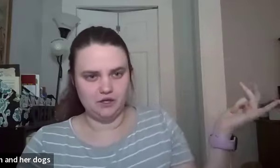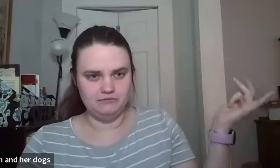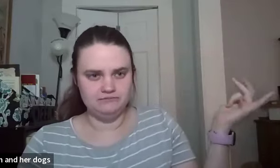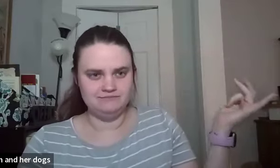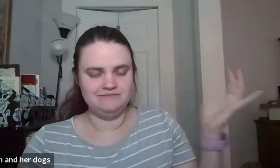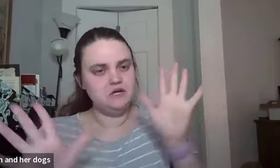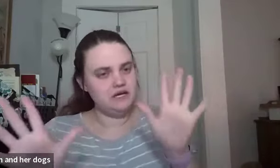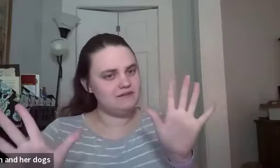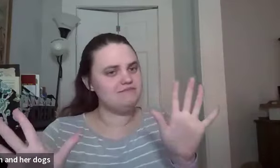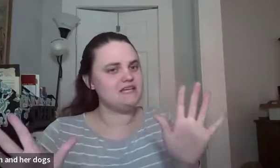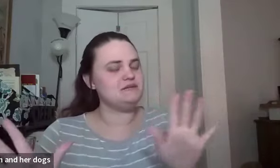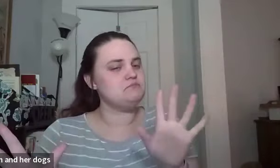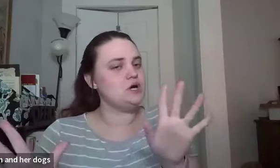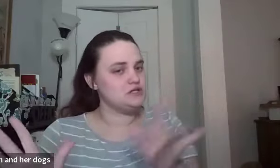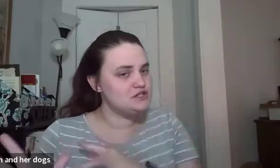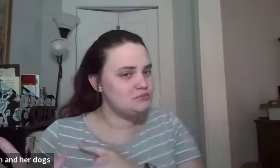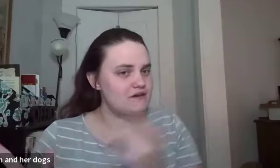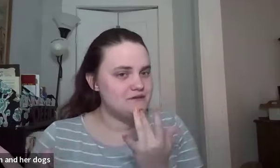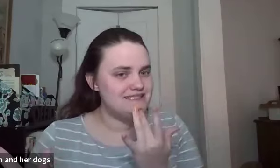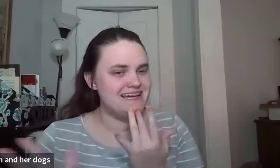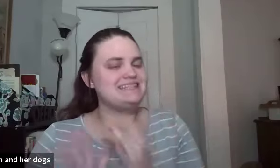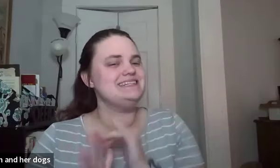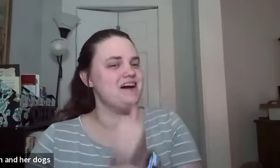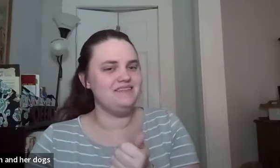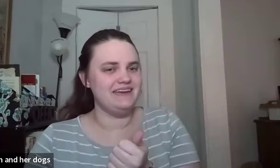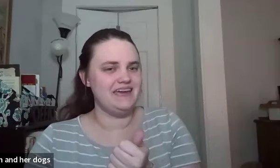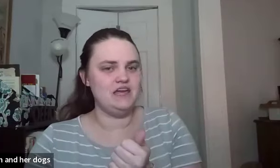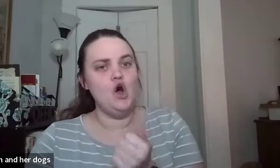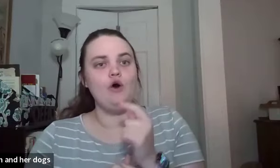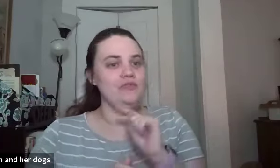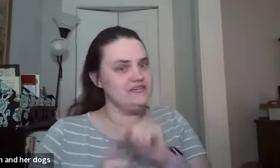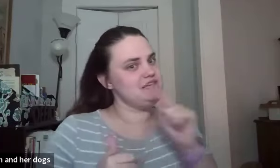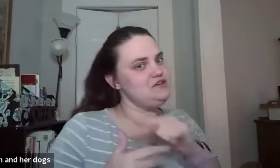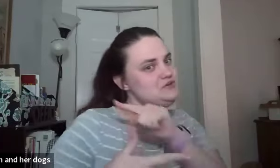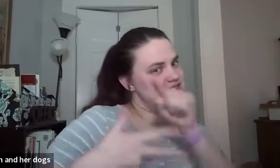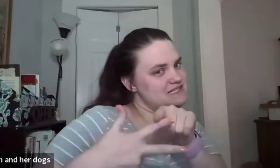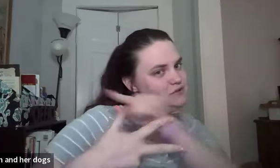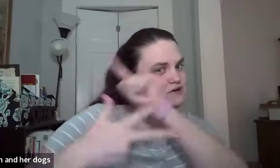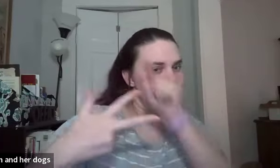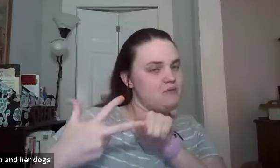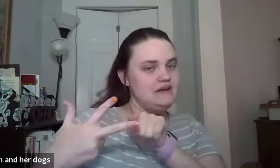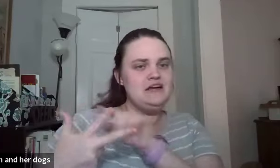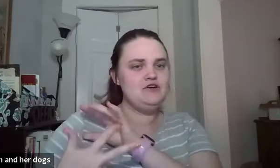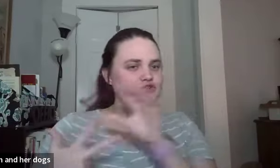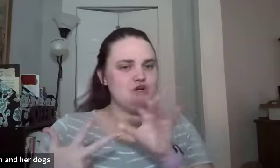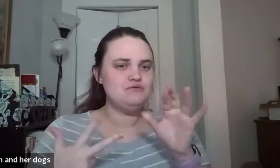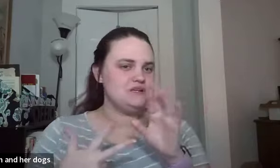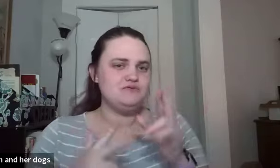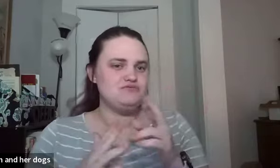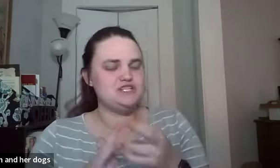here. Again, that's a personal preference. That is not like oh, this is how you use this one or that one. There's no really